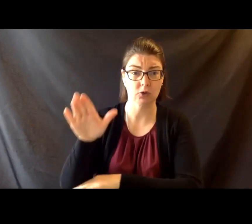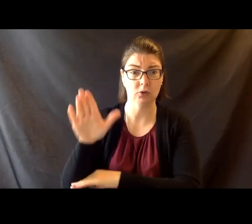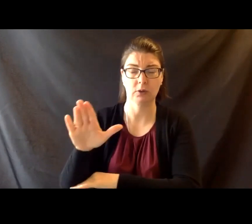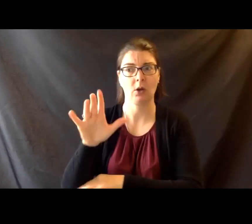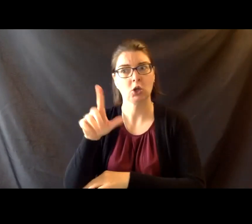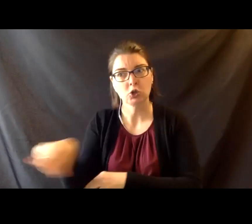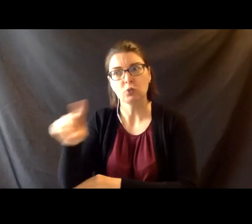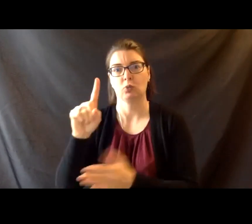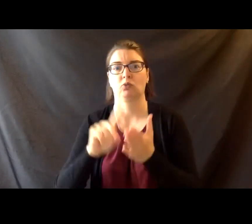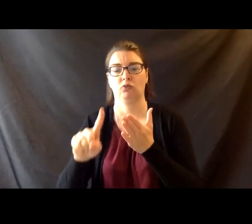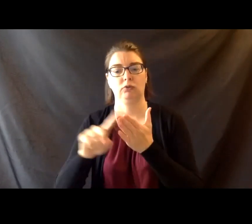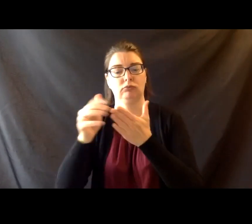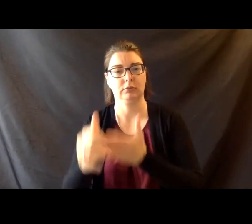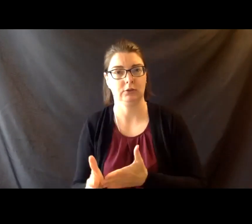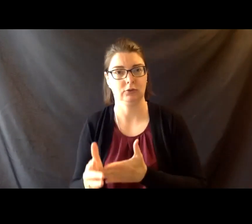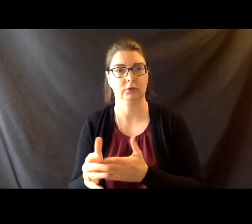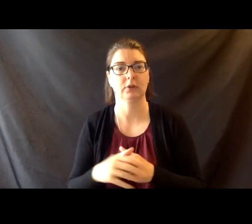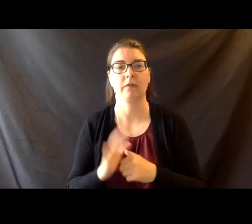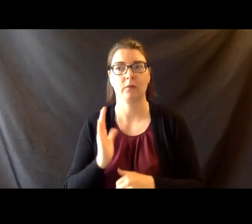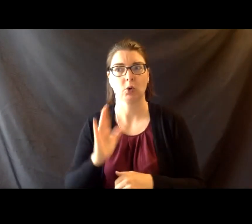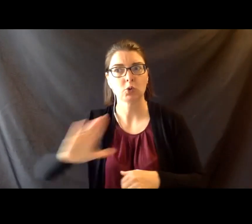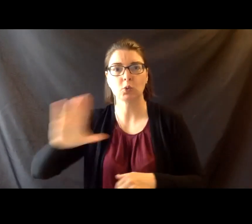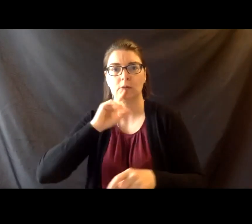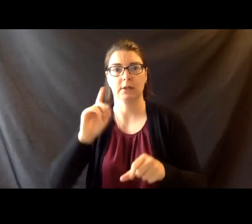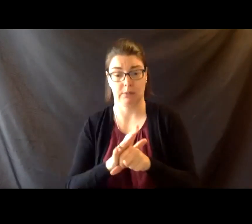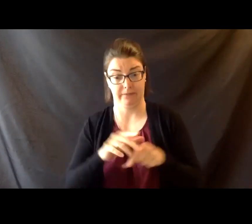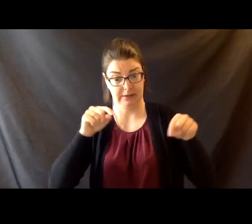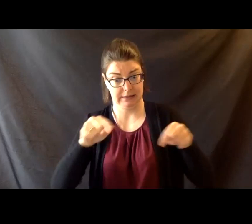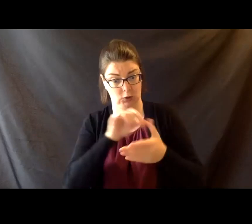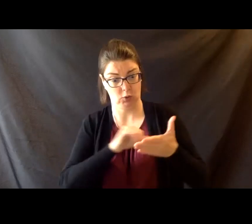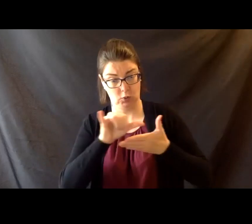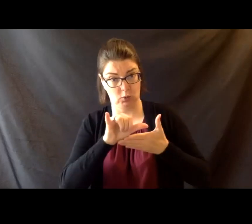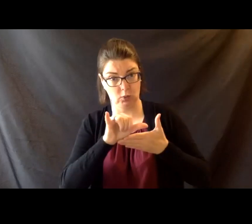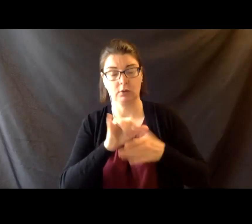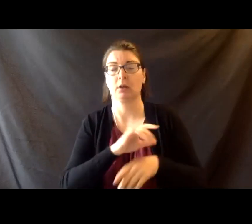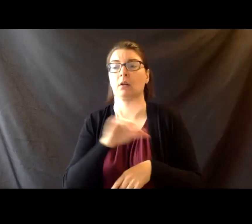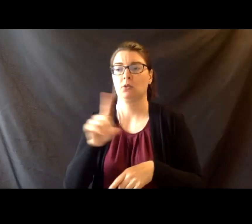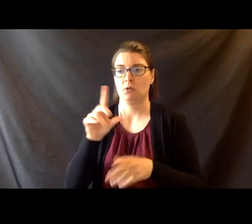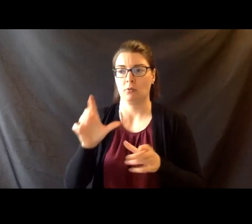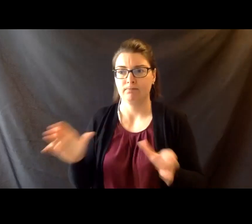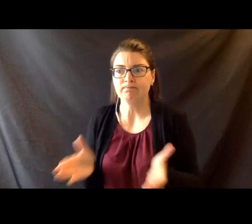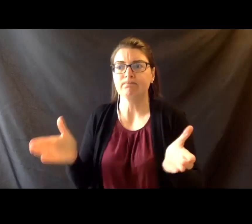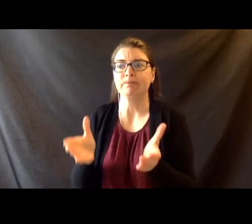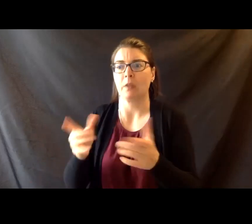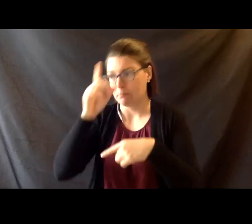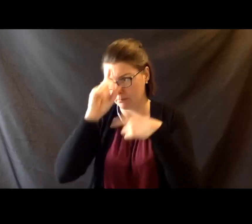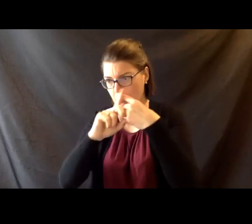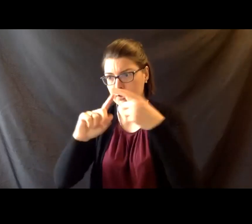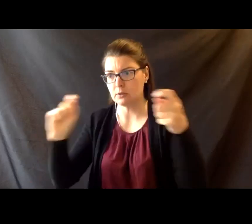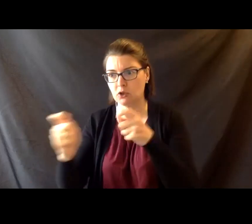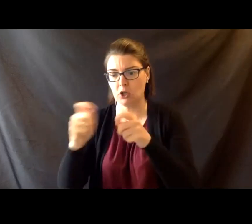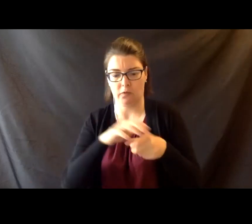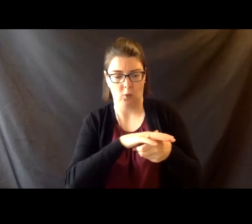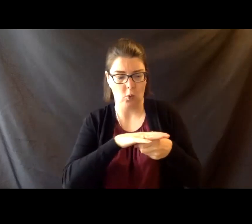leaders, for their continued commitment to the university and to driving positive change in our local and